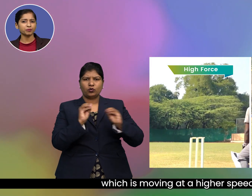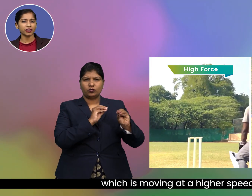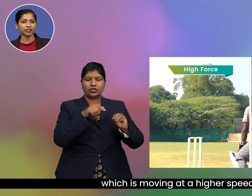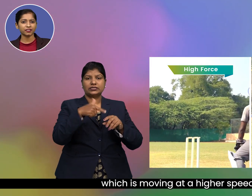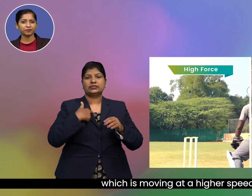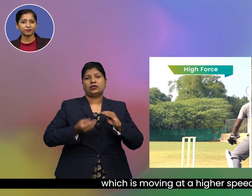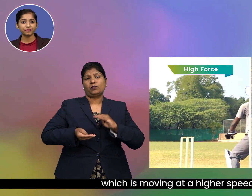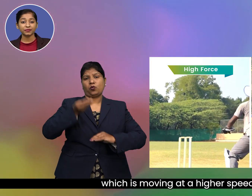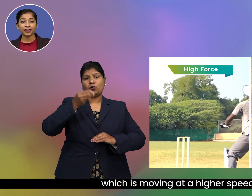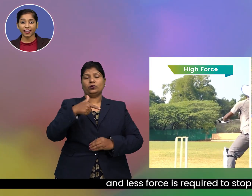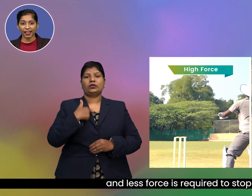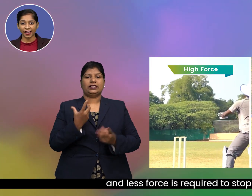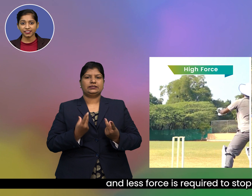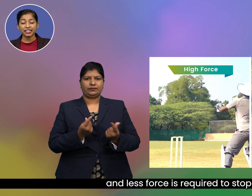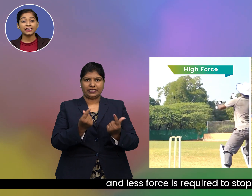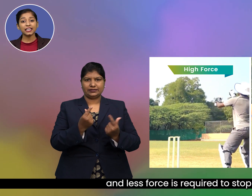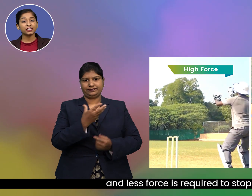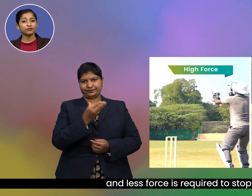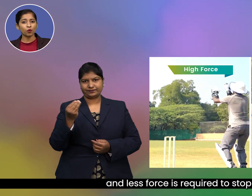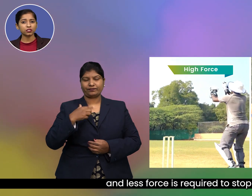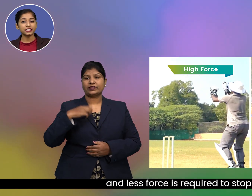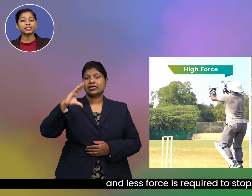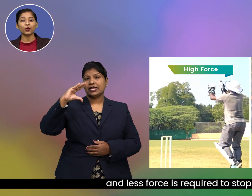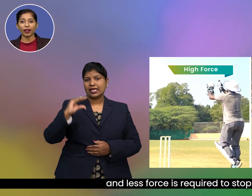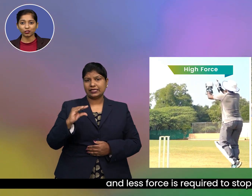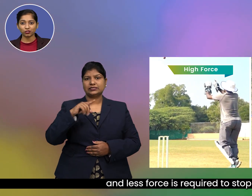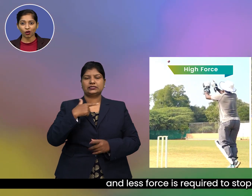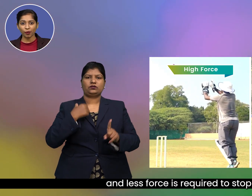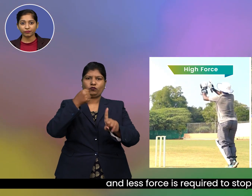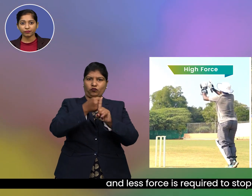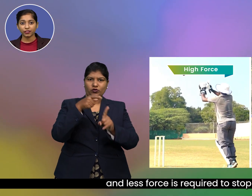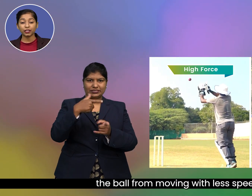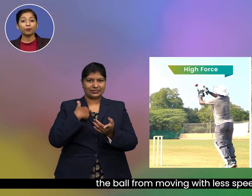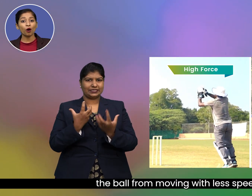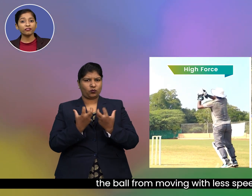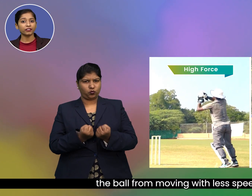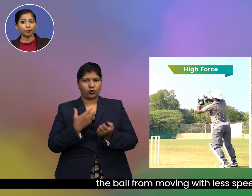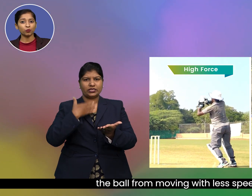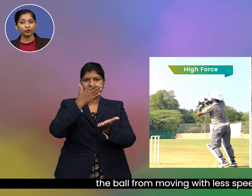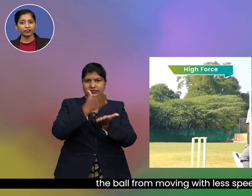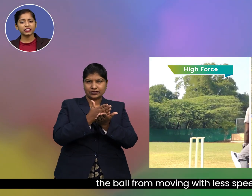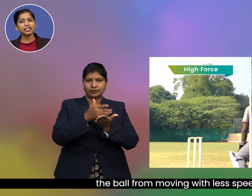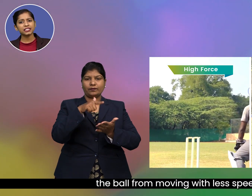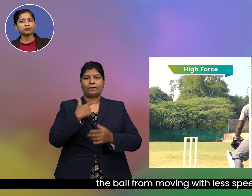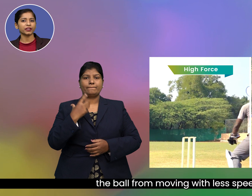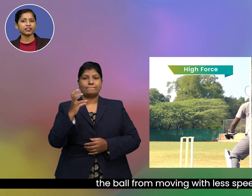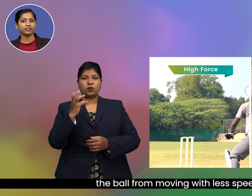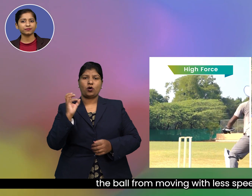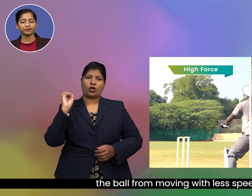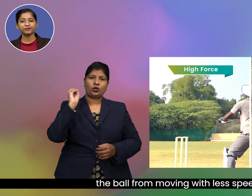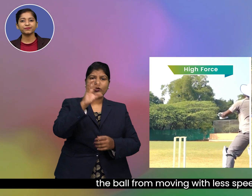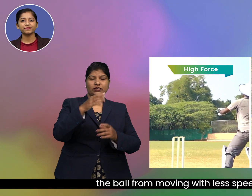higher speed, and less force is required to stop the ball from moving with less